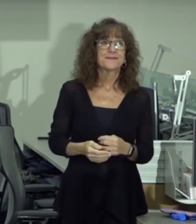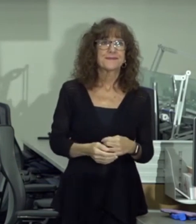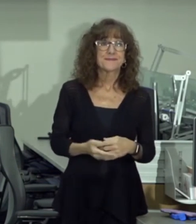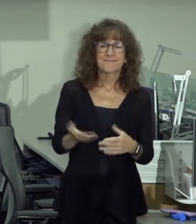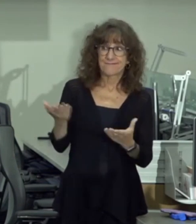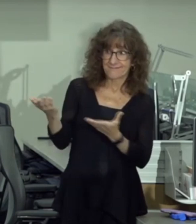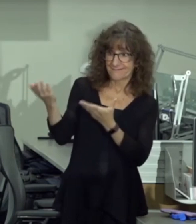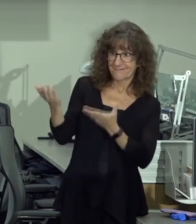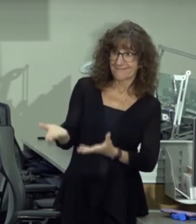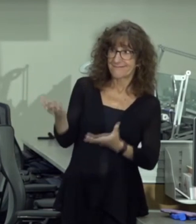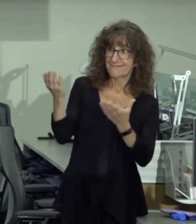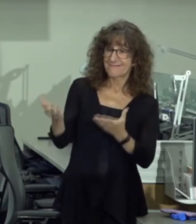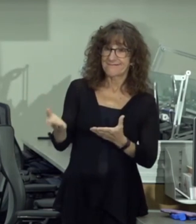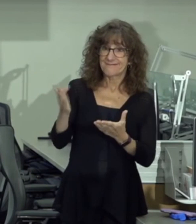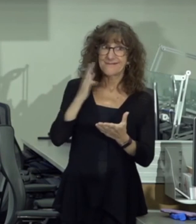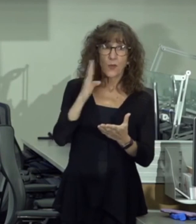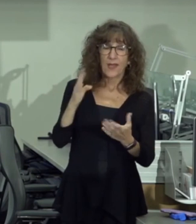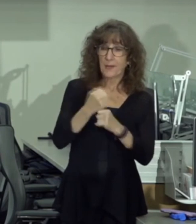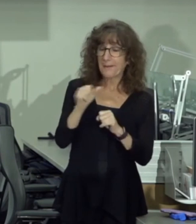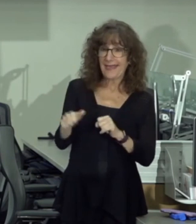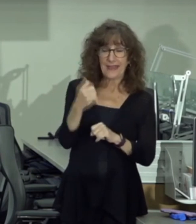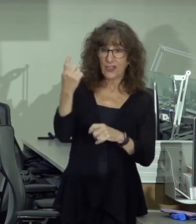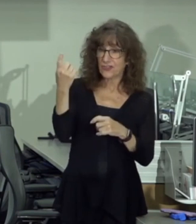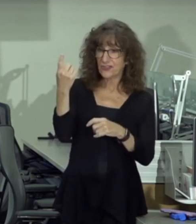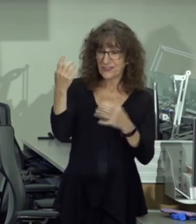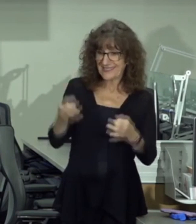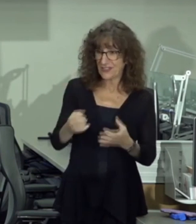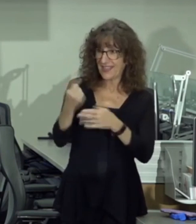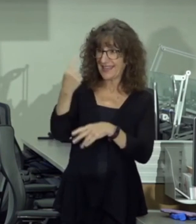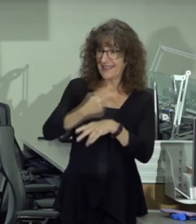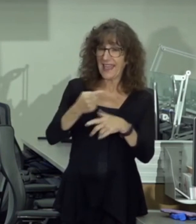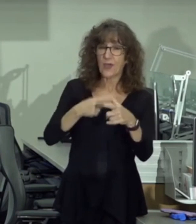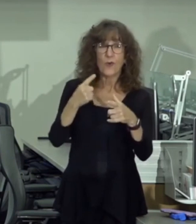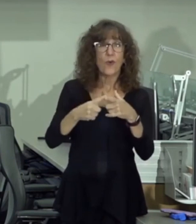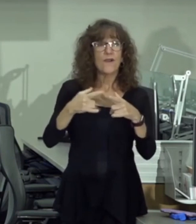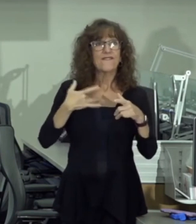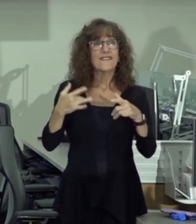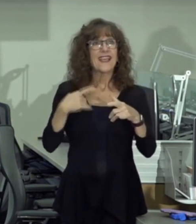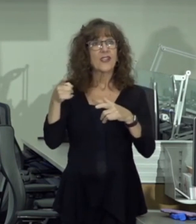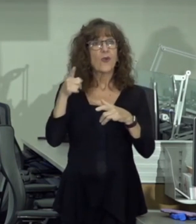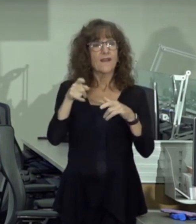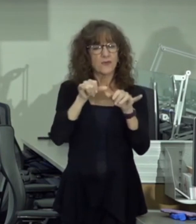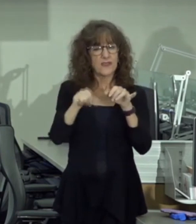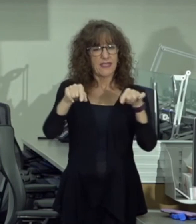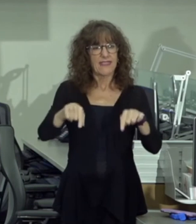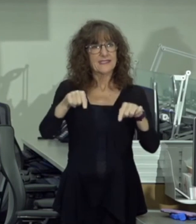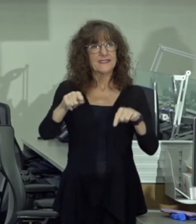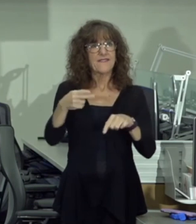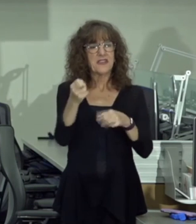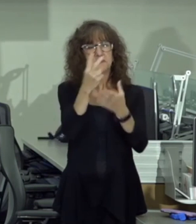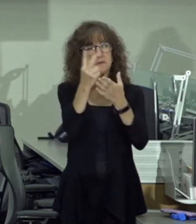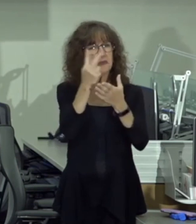You gonna take it that day and make another decision, or do you feel like you're gonna have to be in this phase for